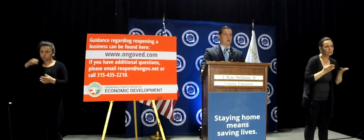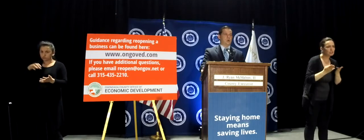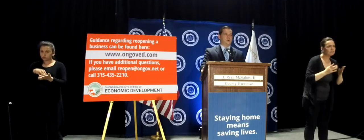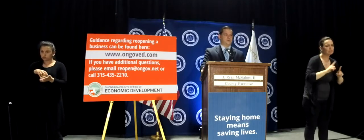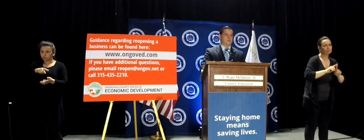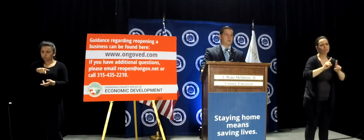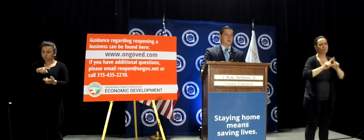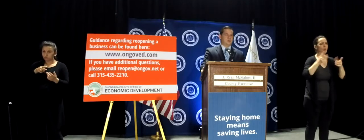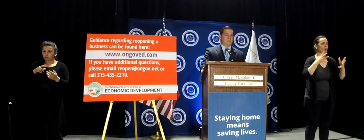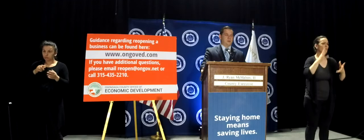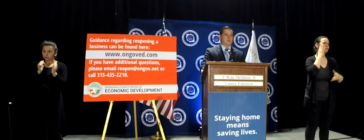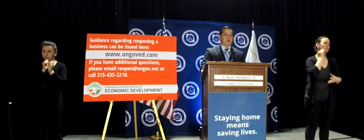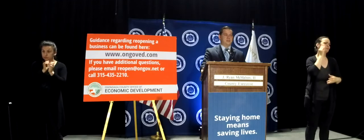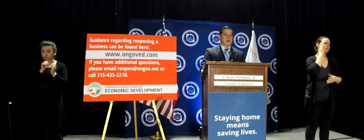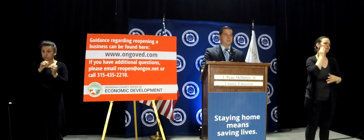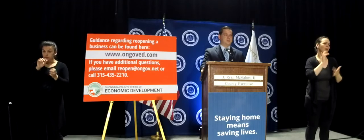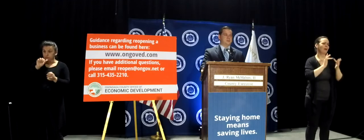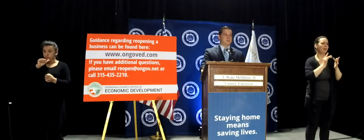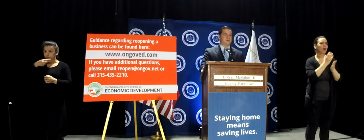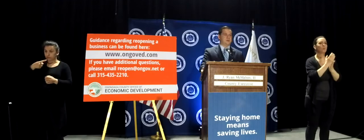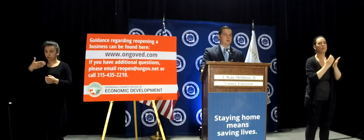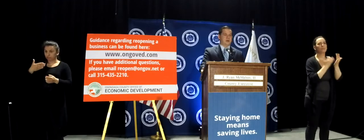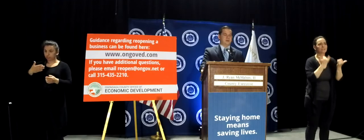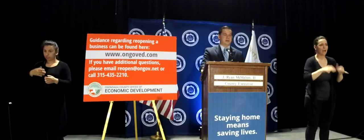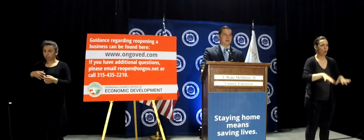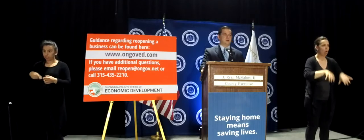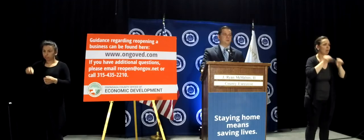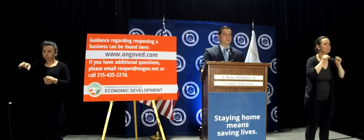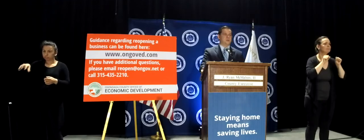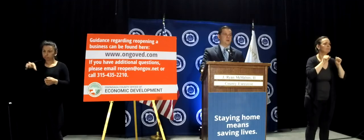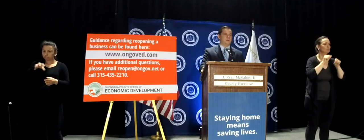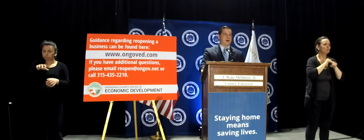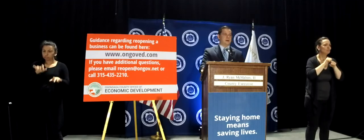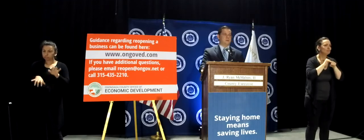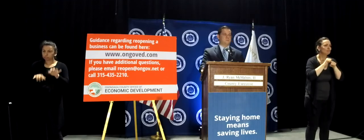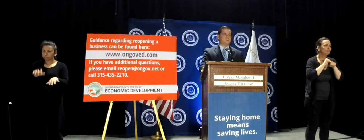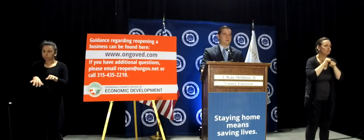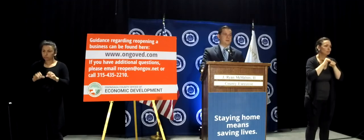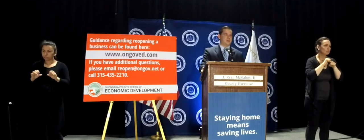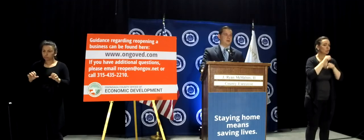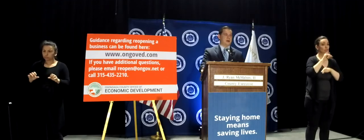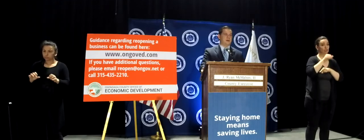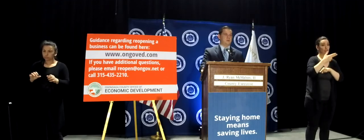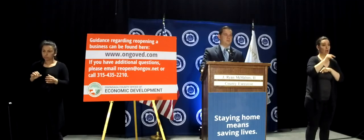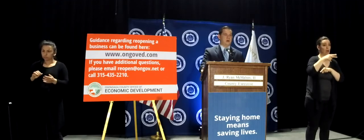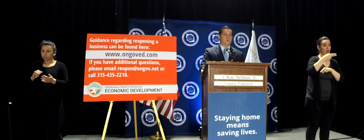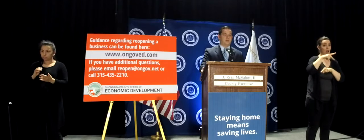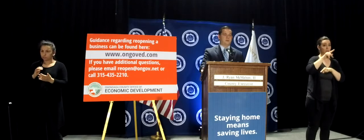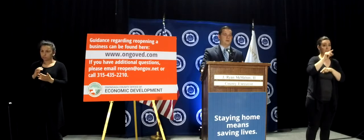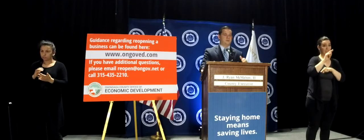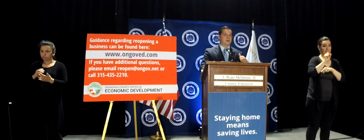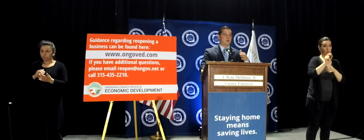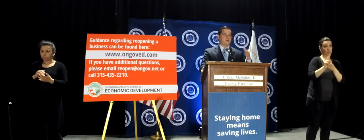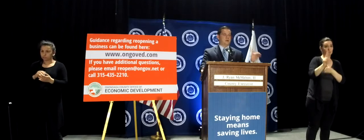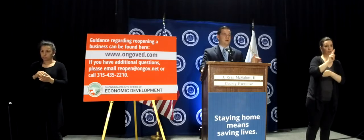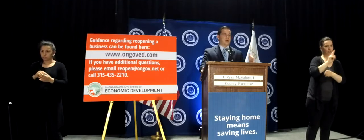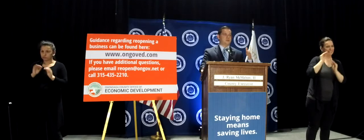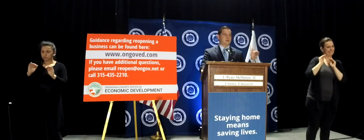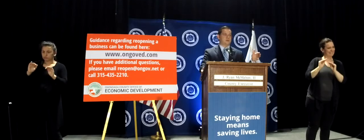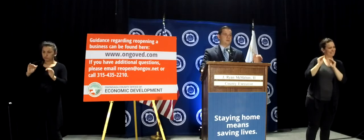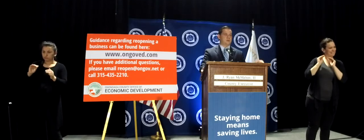online course by Johns Hopkins, Dr. Gupta's alma mater, and they are now they have